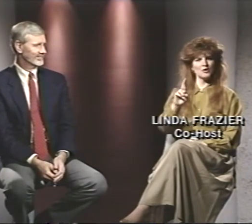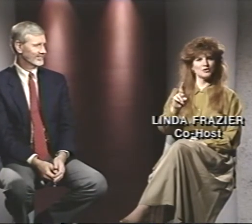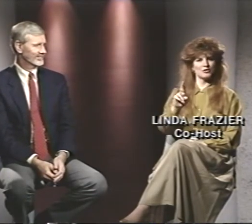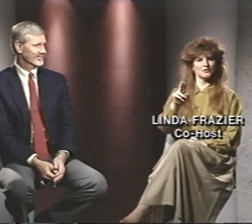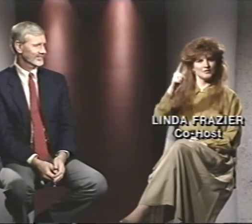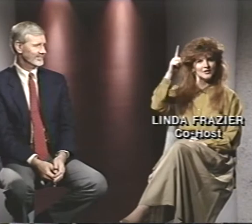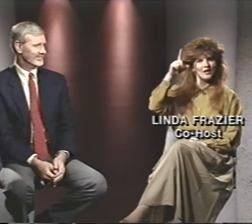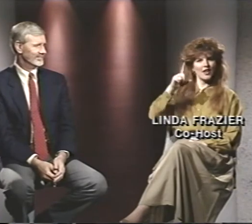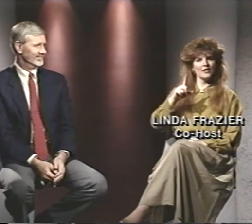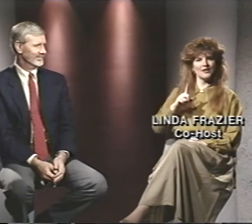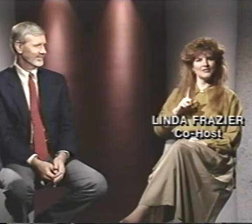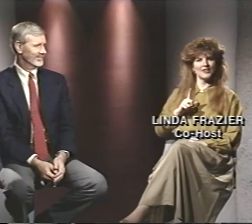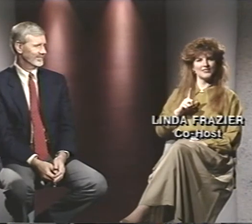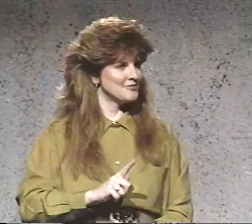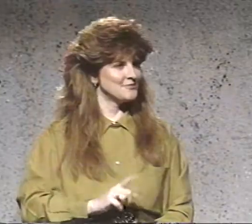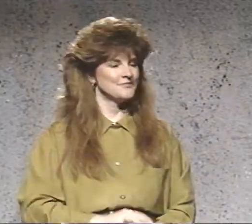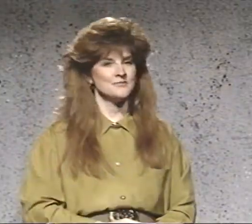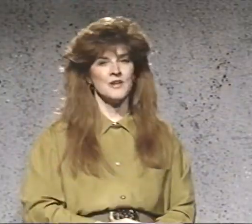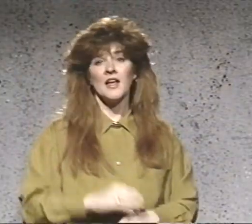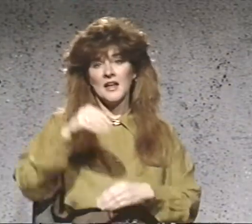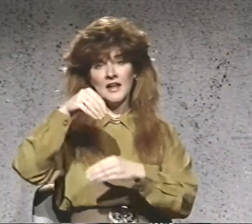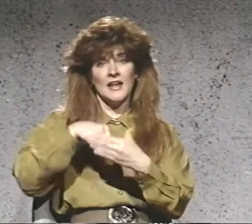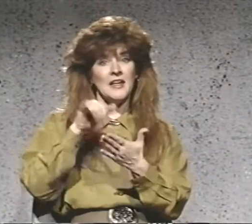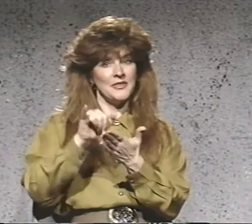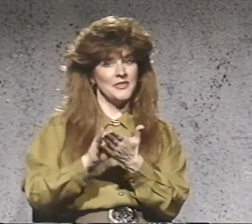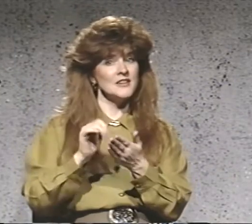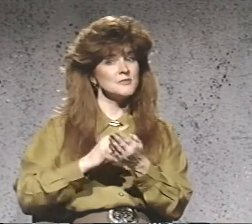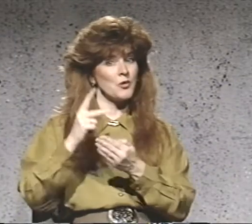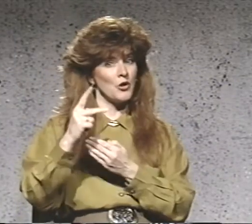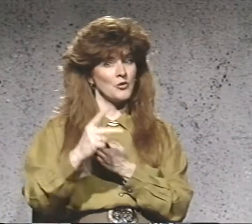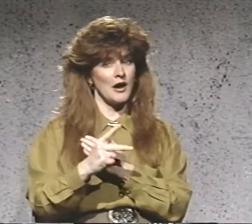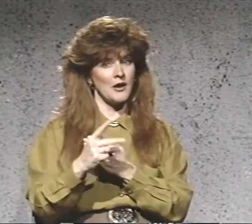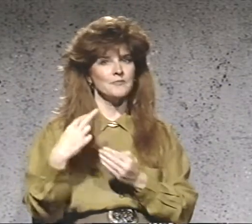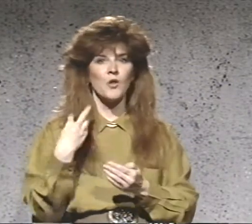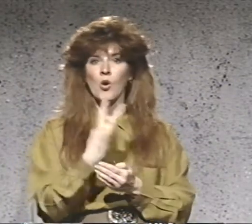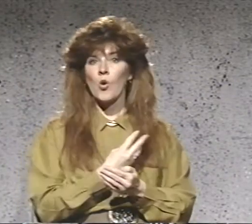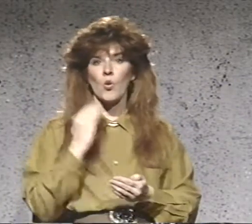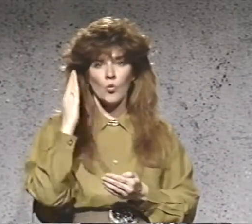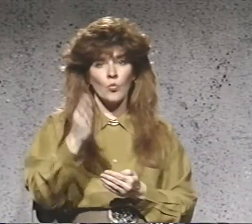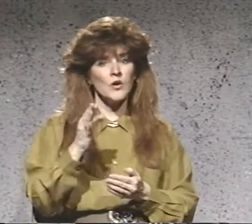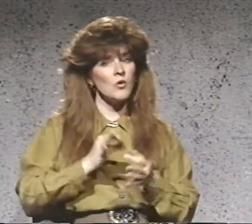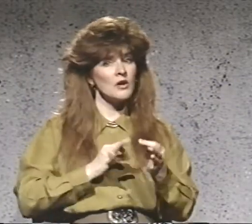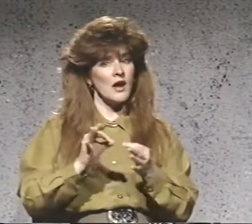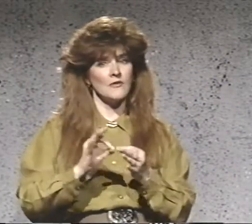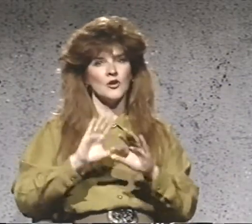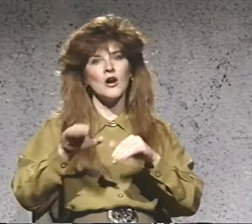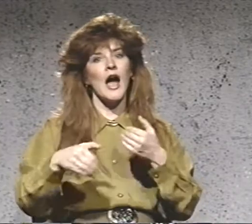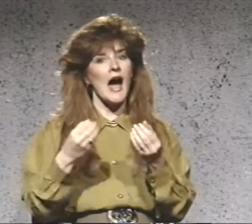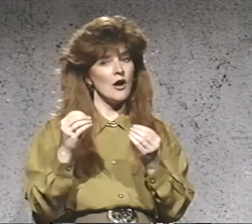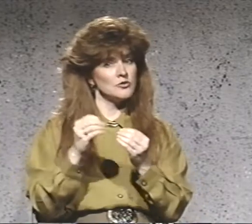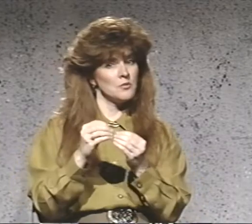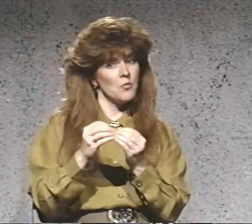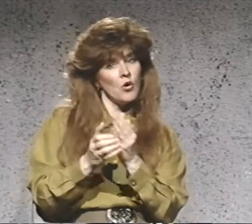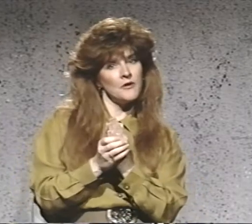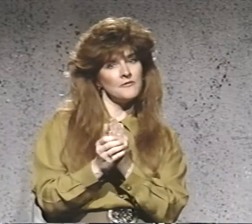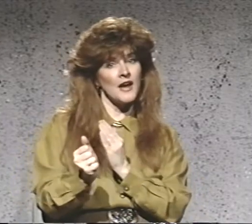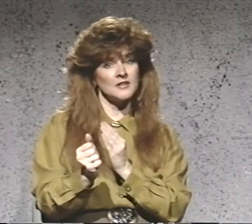Frazier. Linda. In this program, we will cover how to more